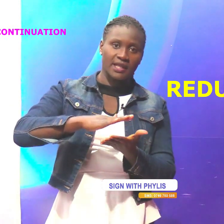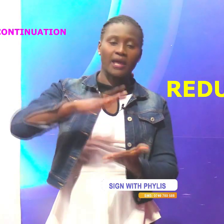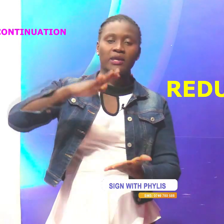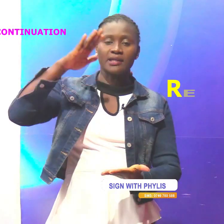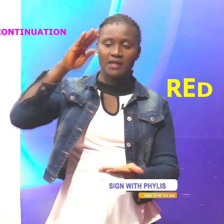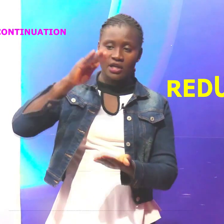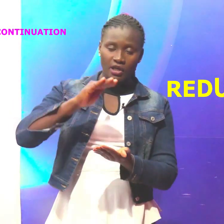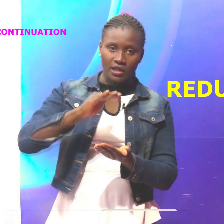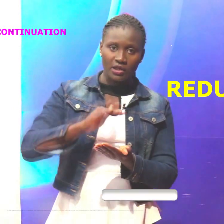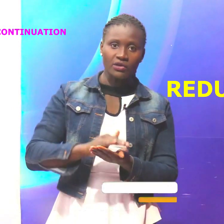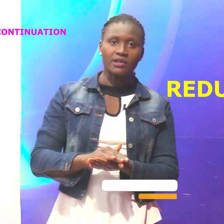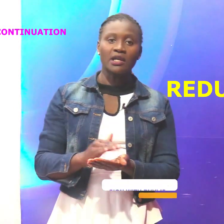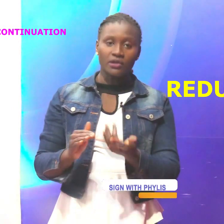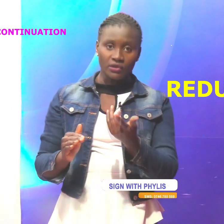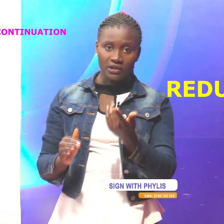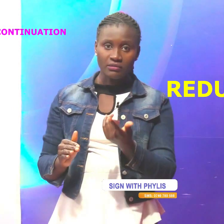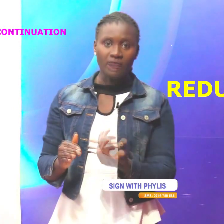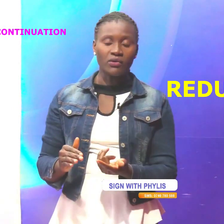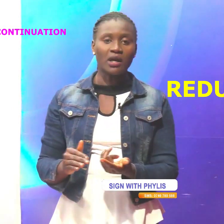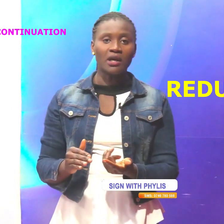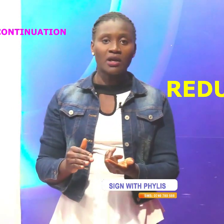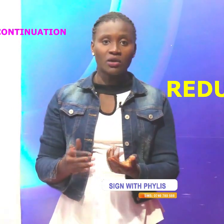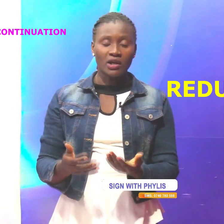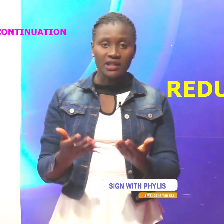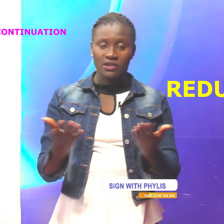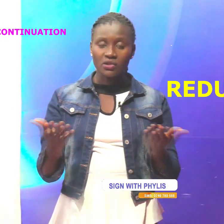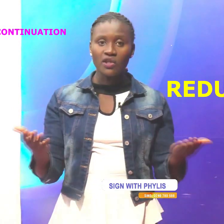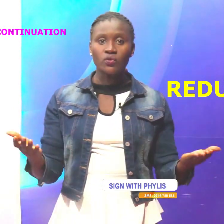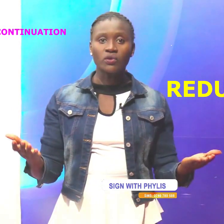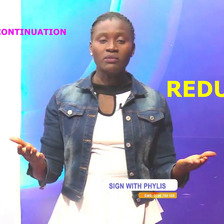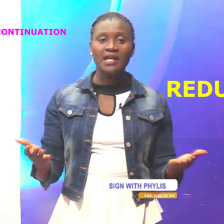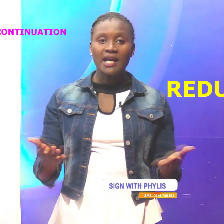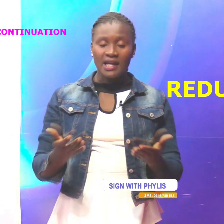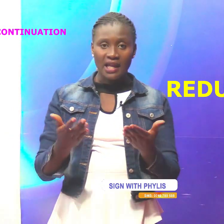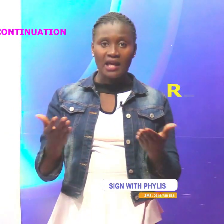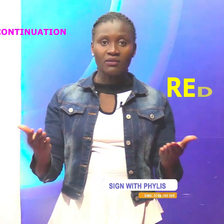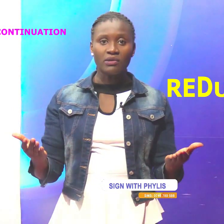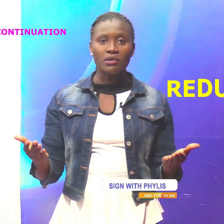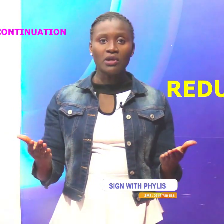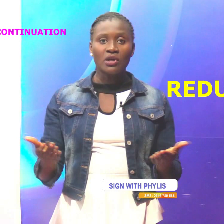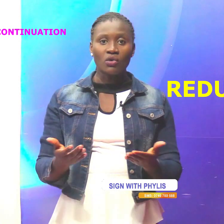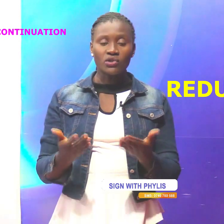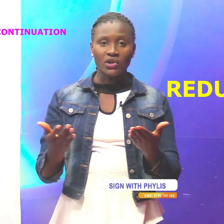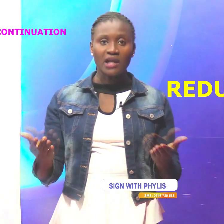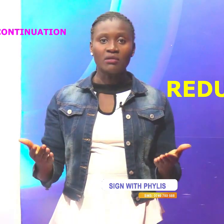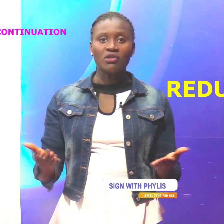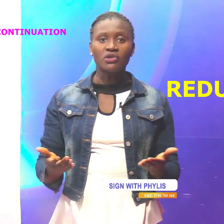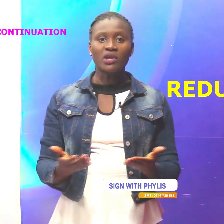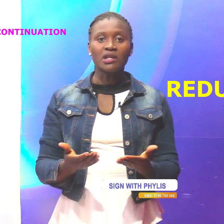this, reduce. Do it, my viewer. You can just do it with me, learn with me, continue learning with me together so you